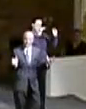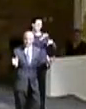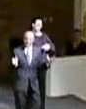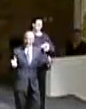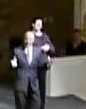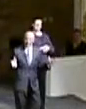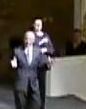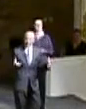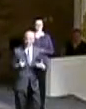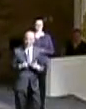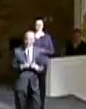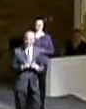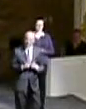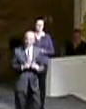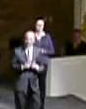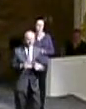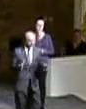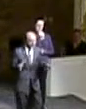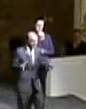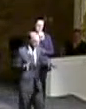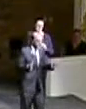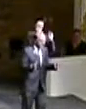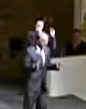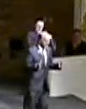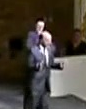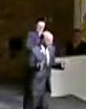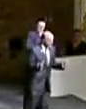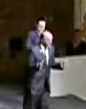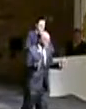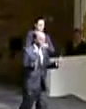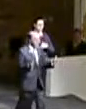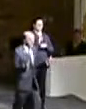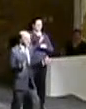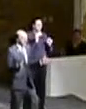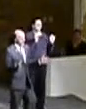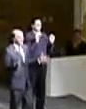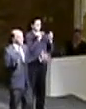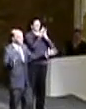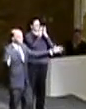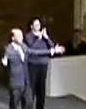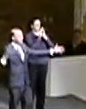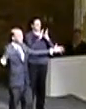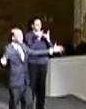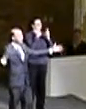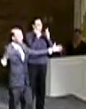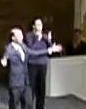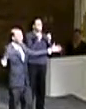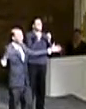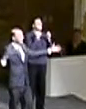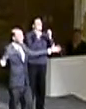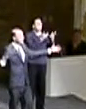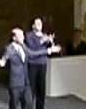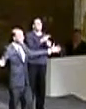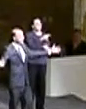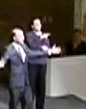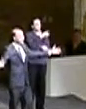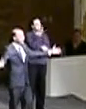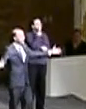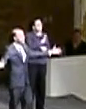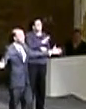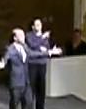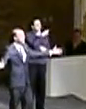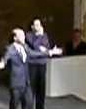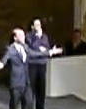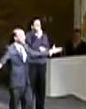confusion. Carlos Campos, our English teacher. Anyway, when they got over that confusion, I saw so many brown and black faces out there, and they